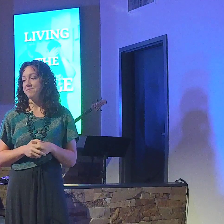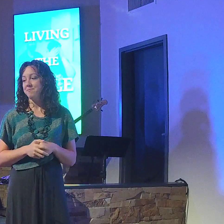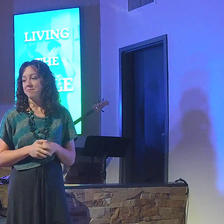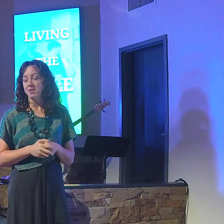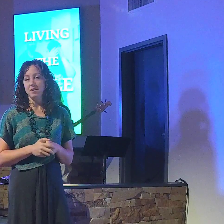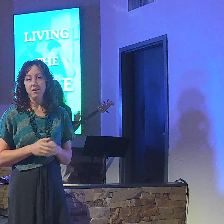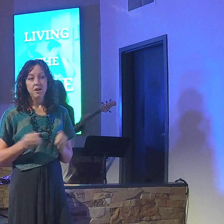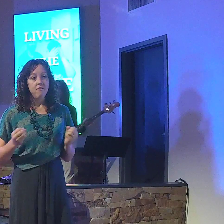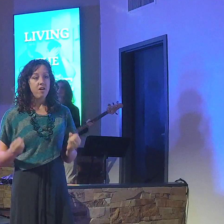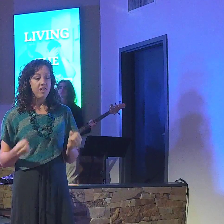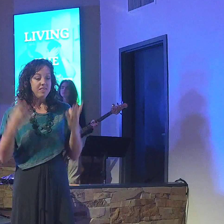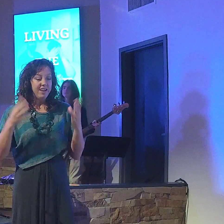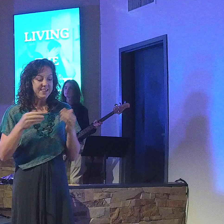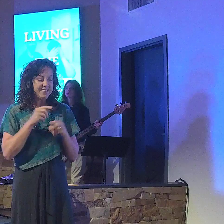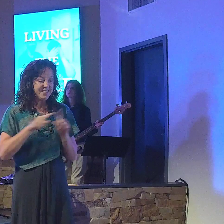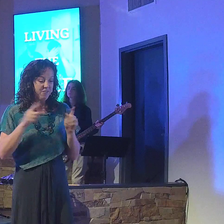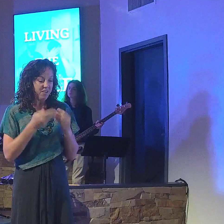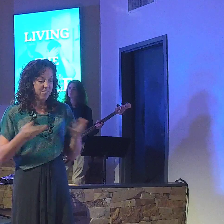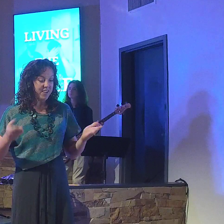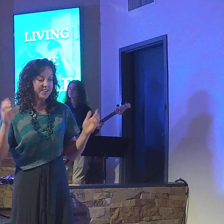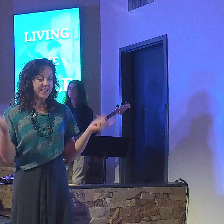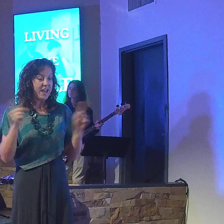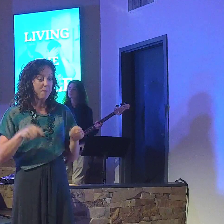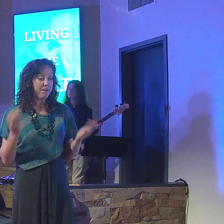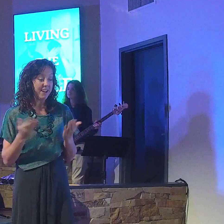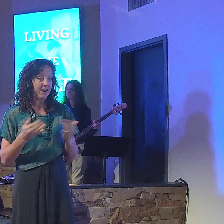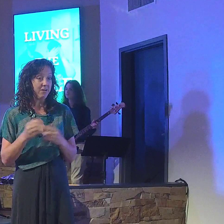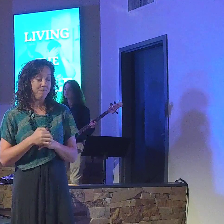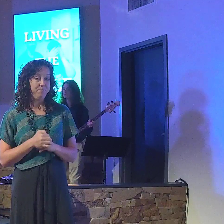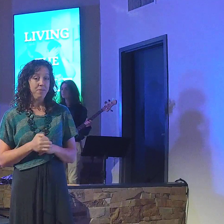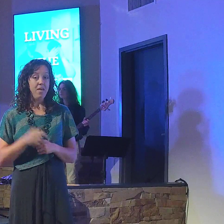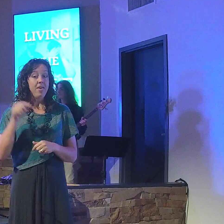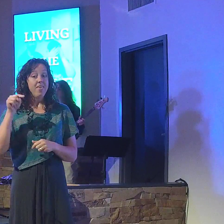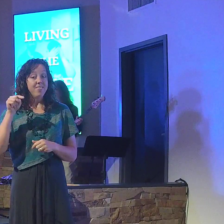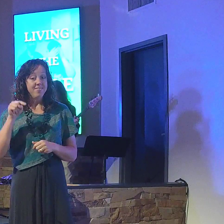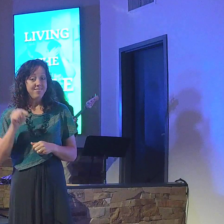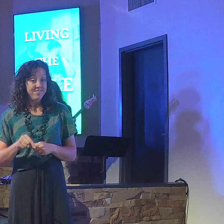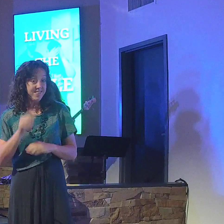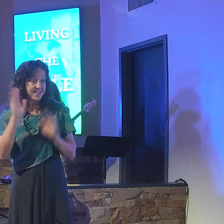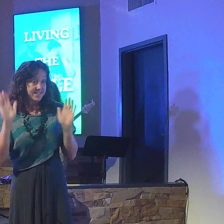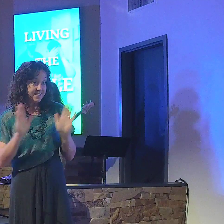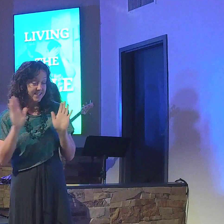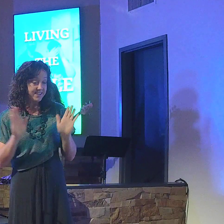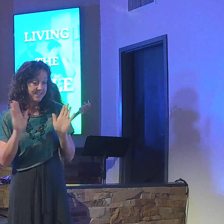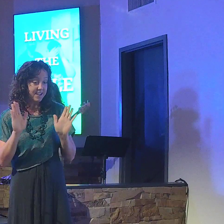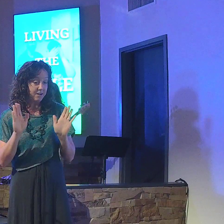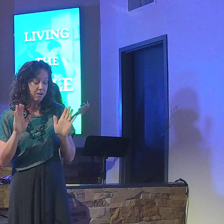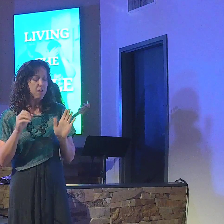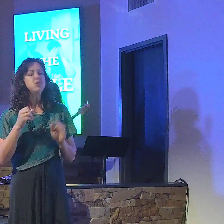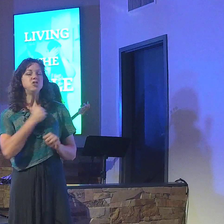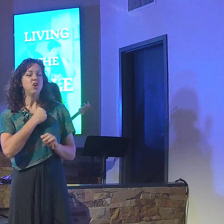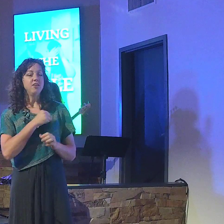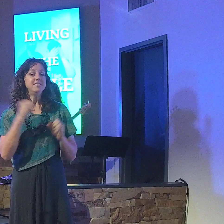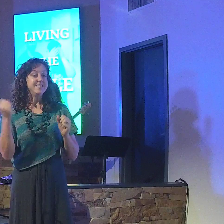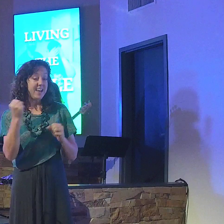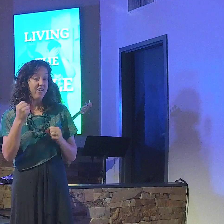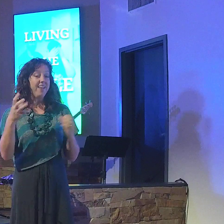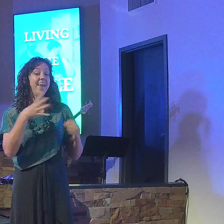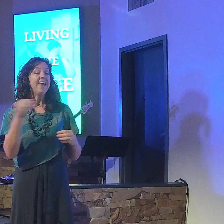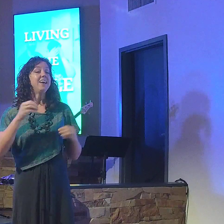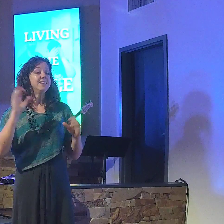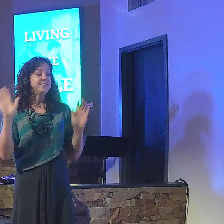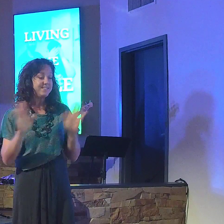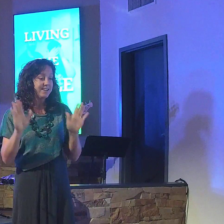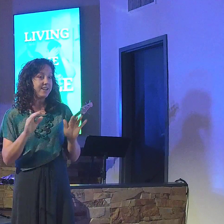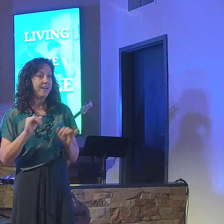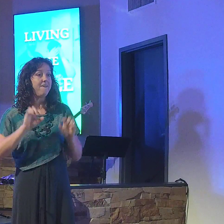We have a lot of exciting stuff happening at Crossroads. If you're not aware, this coming Saturday and Sunday, this weekend, is Port Orange